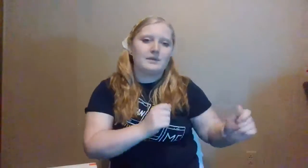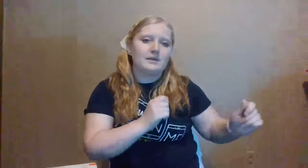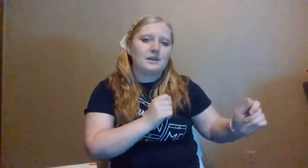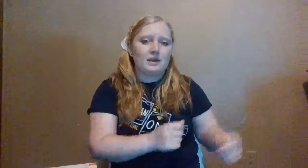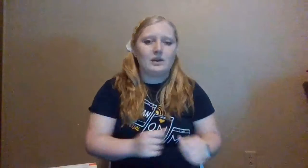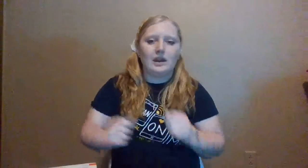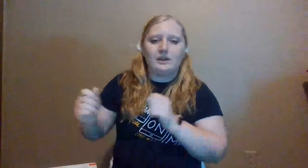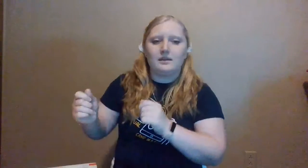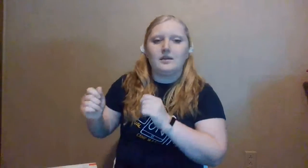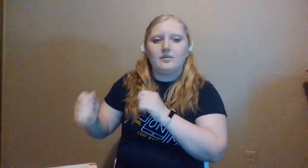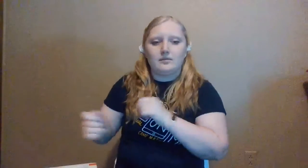Can you dance?